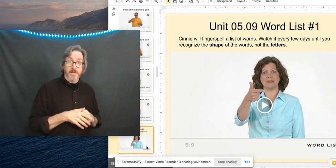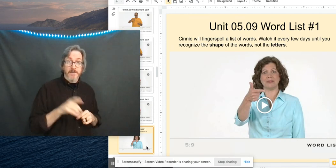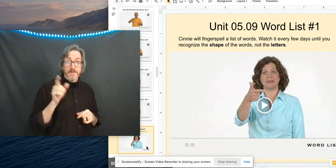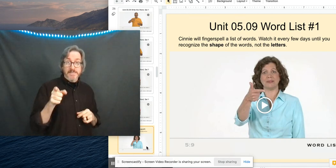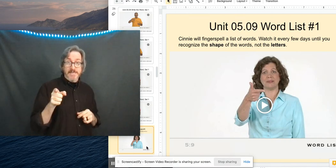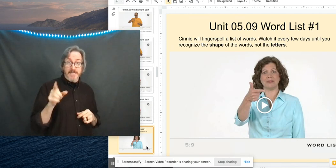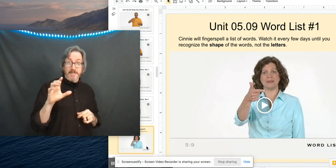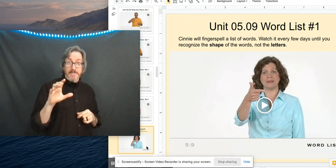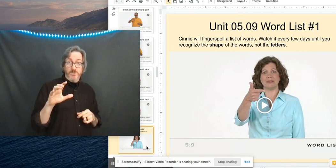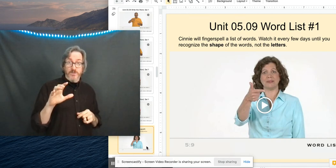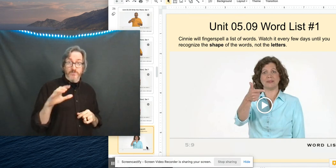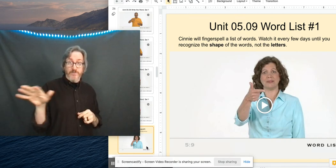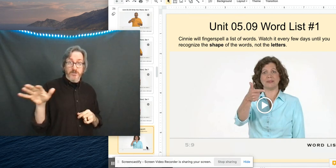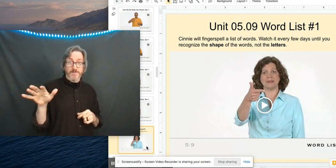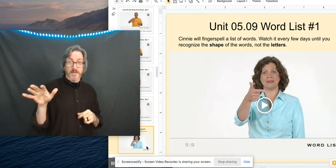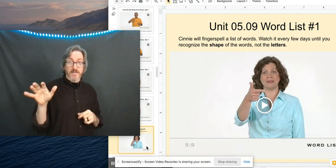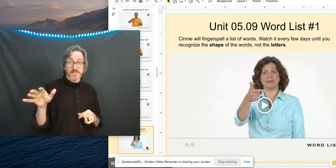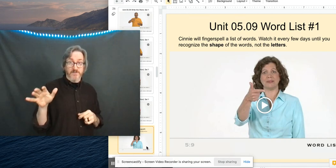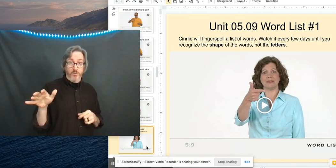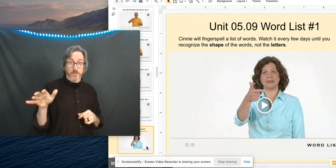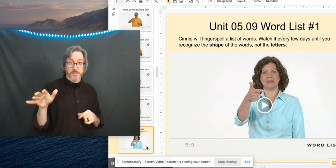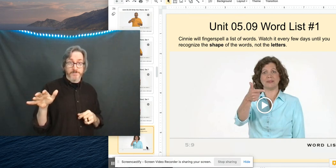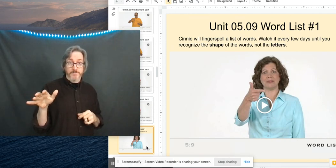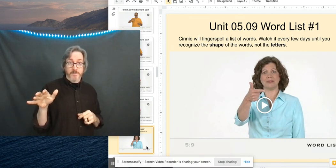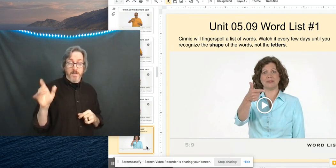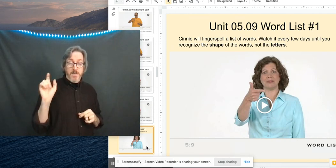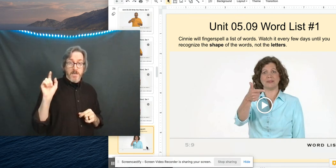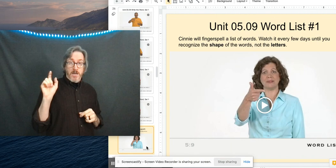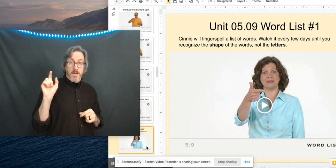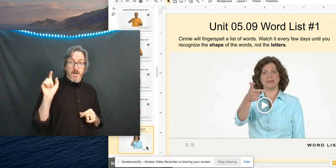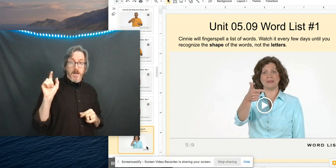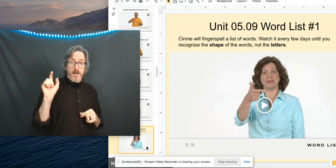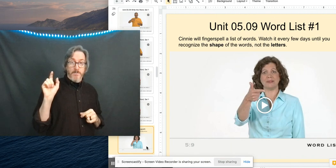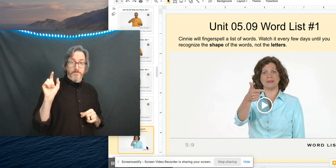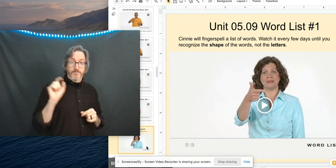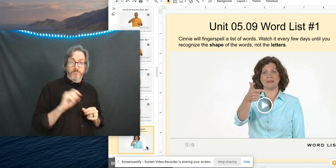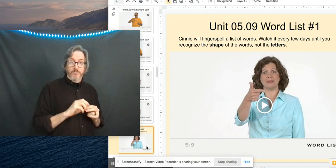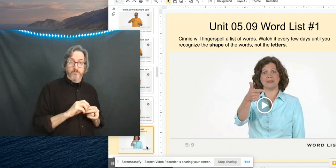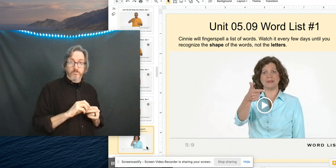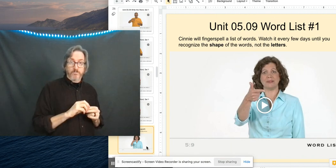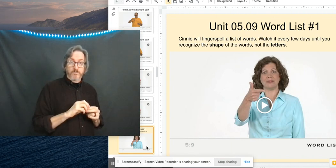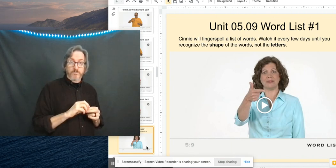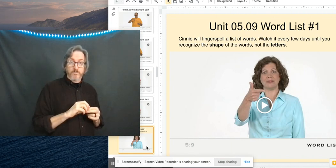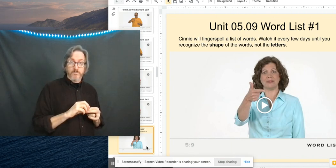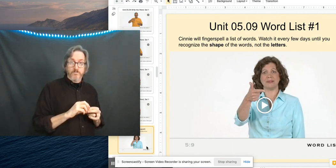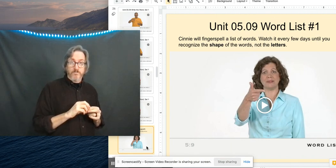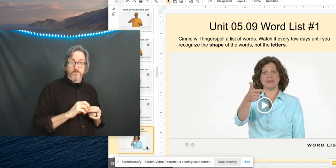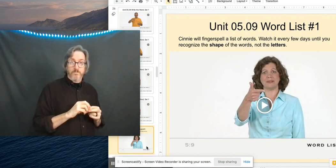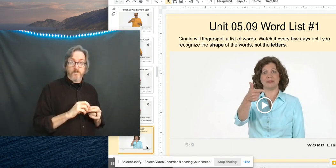list. Cindy is going to fingerspell a list of words. I'm